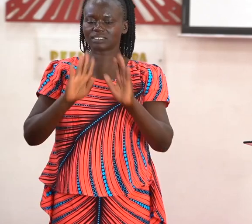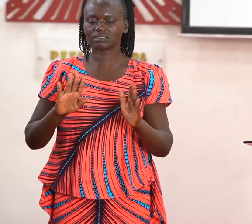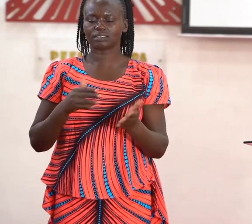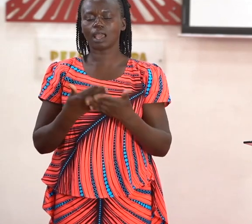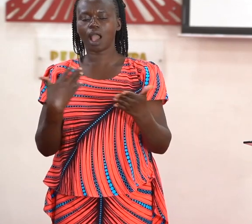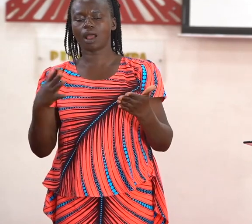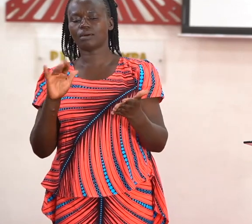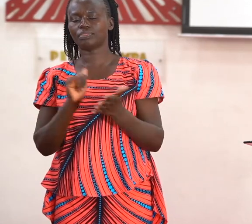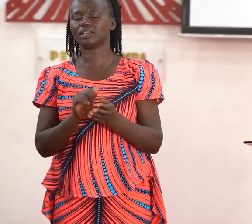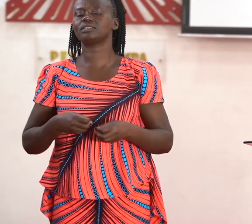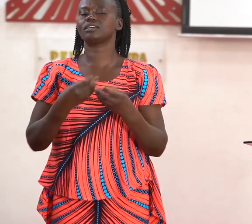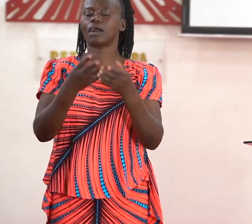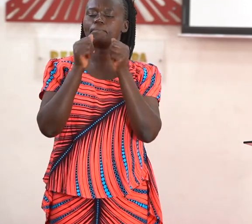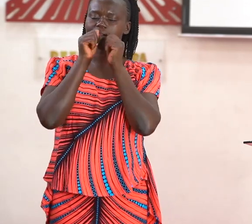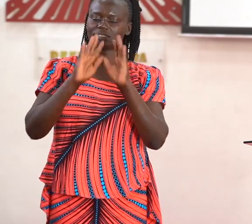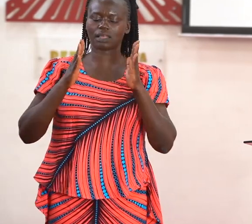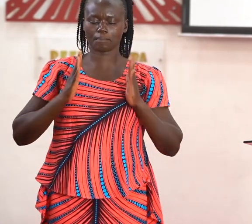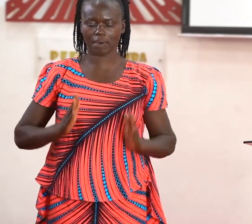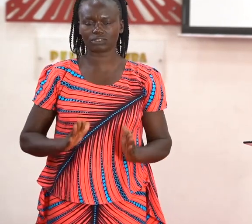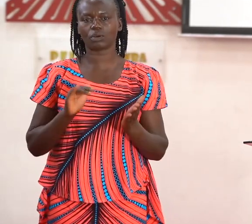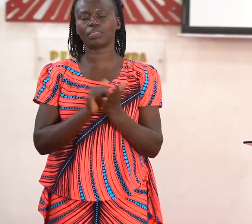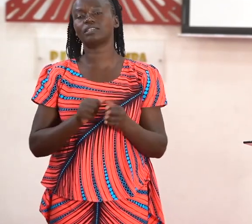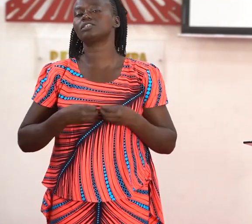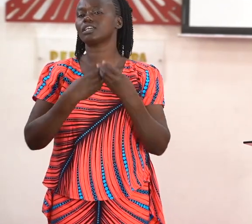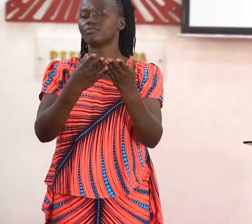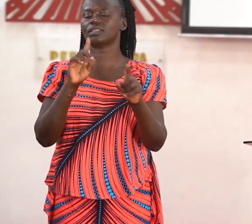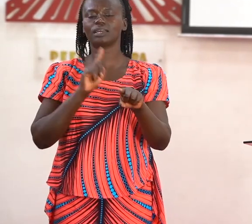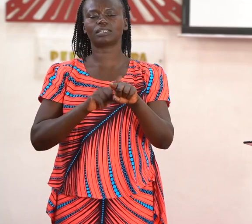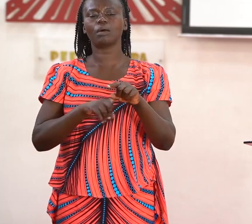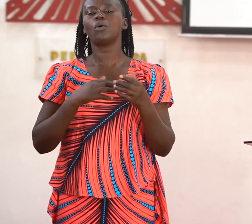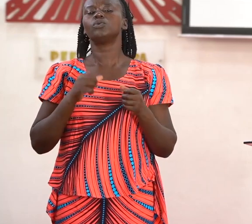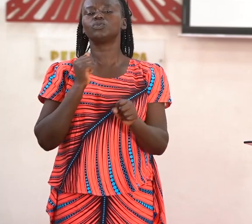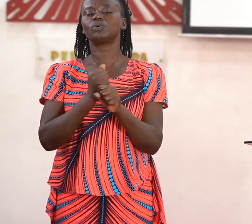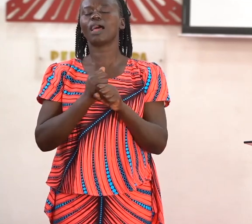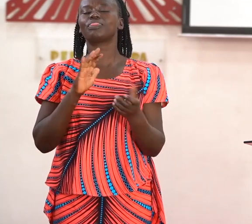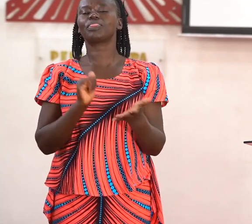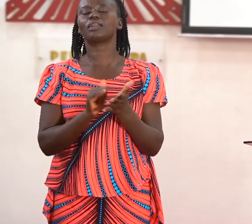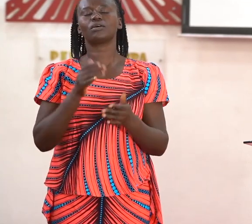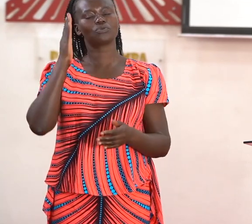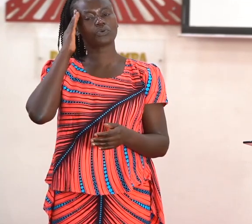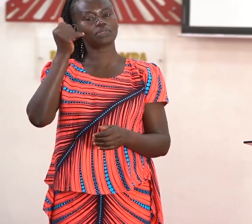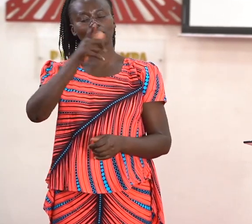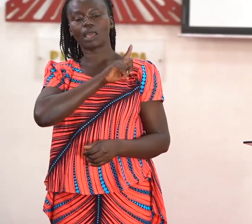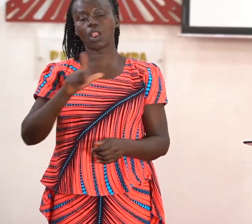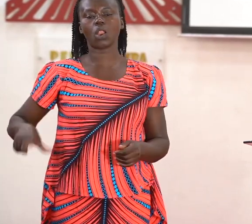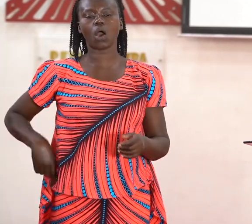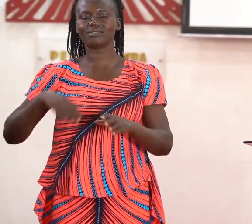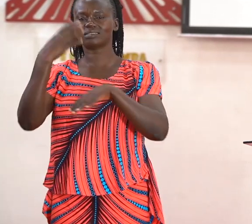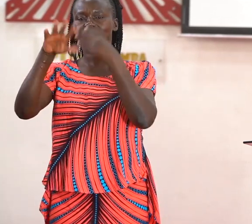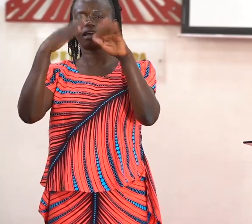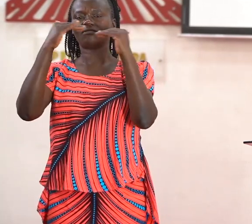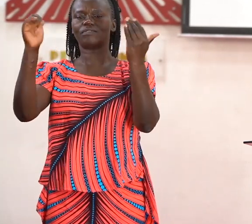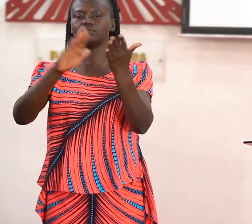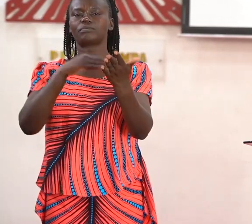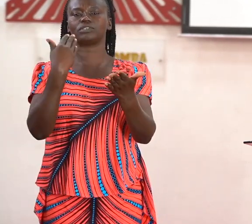giveth, blessed the person that giveth, and when you do so, we know that the Lord who is in heaven is going to reach you and is going to bless